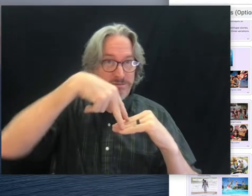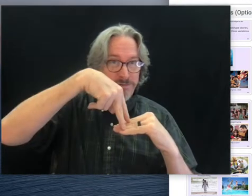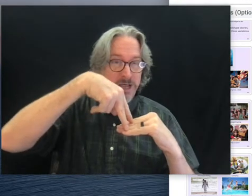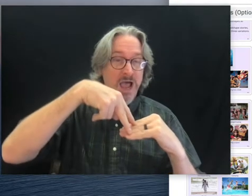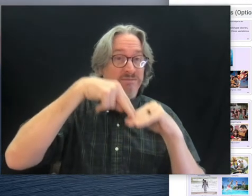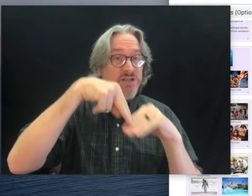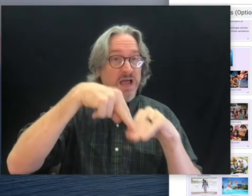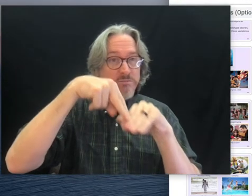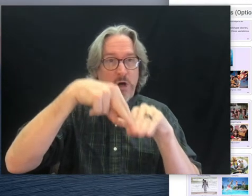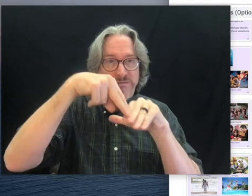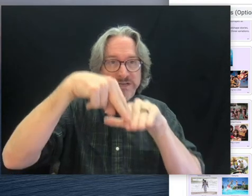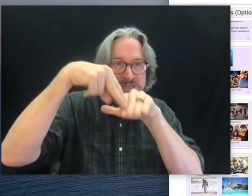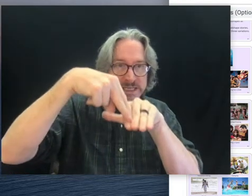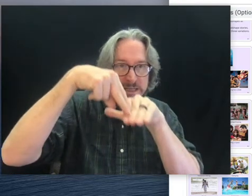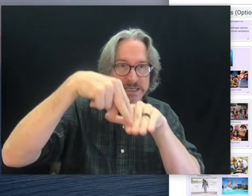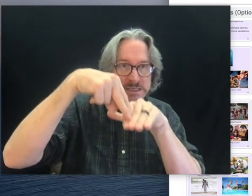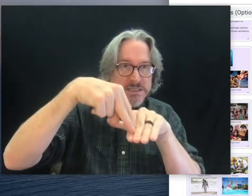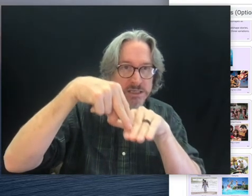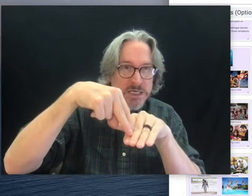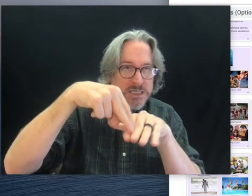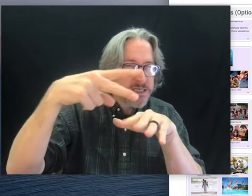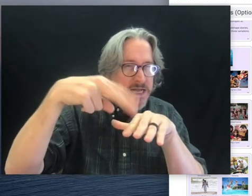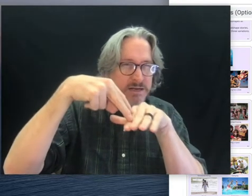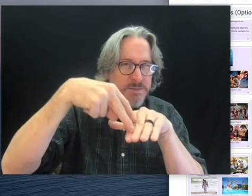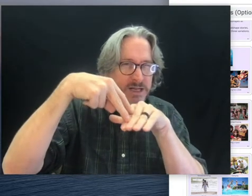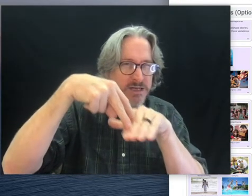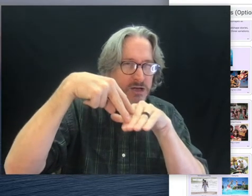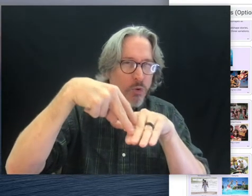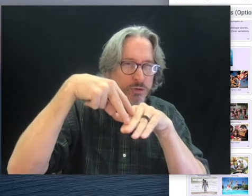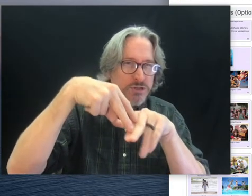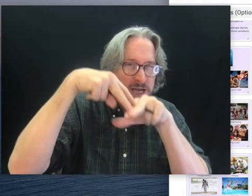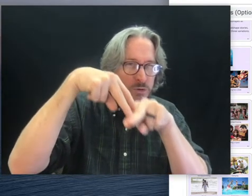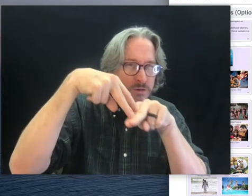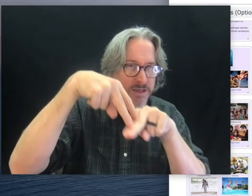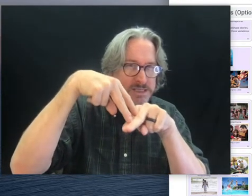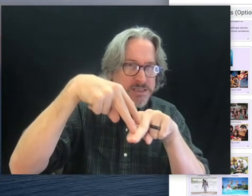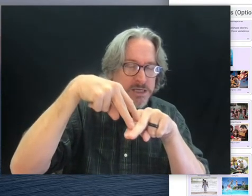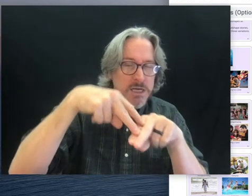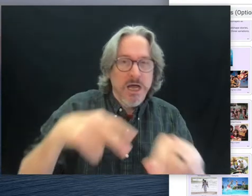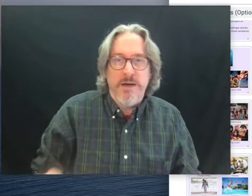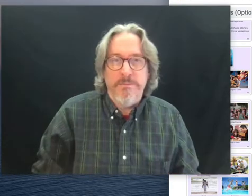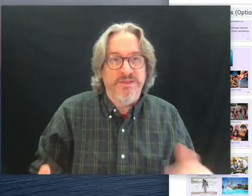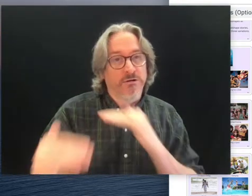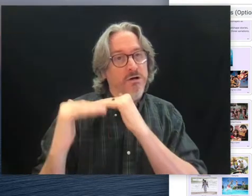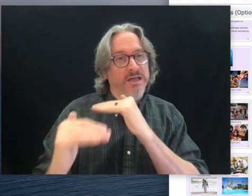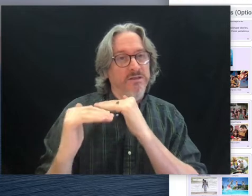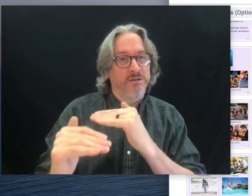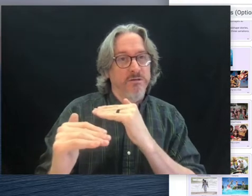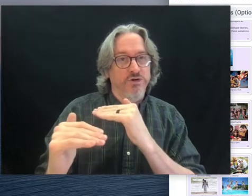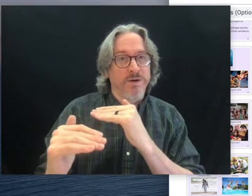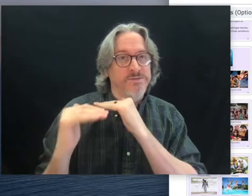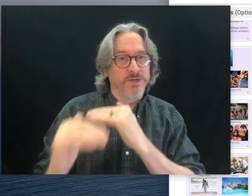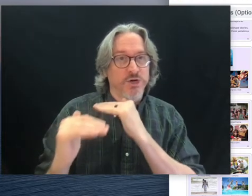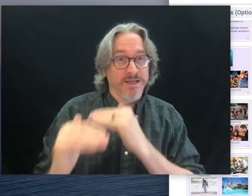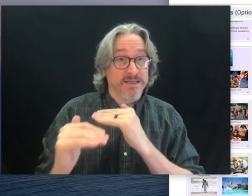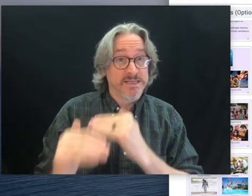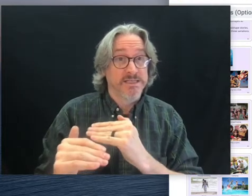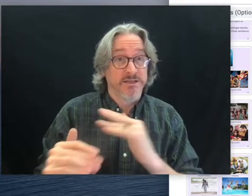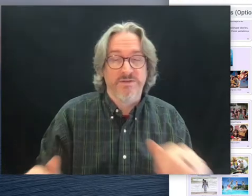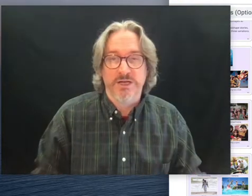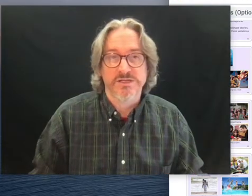board. I've oftentimes seen this. It tends to be an older sign or this, but they're all in. TWA has been